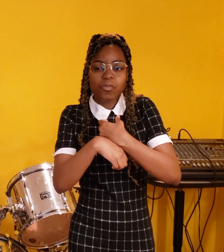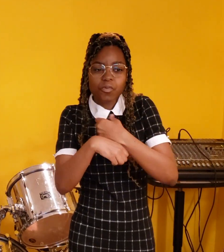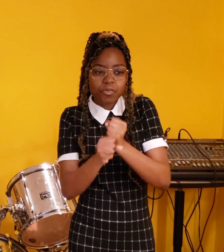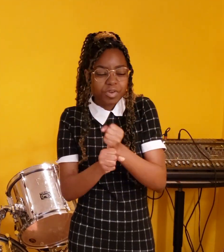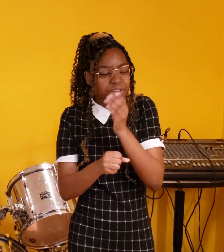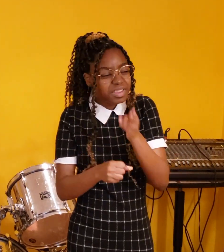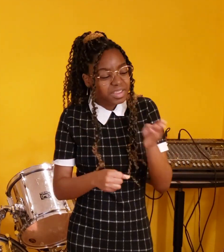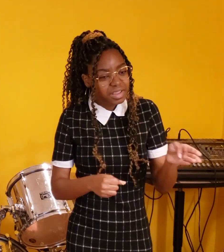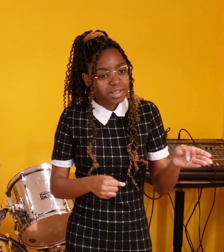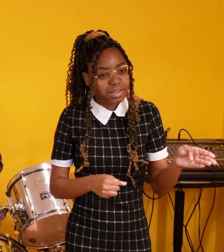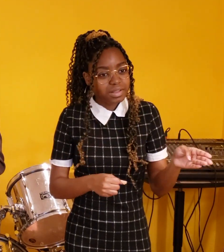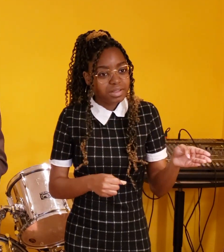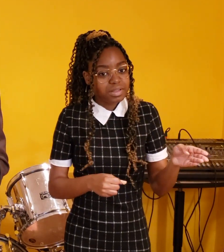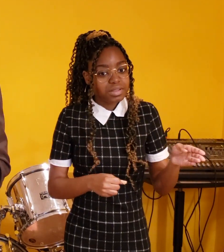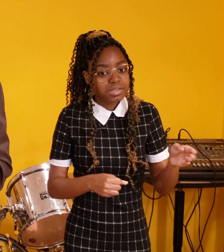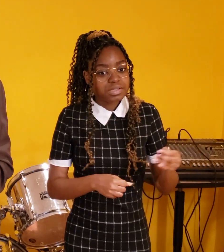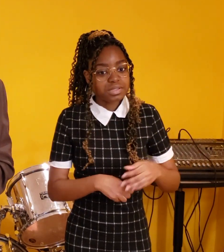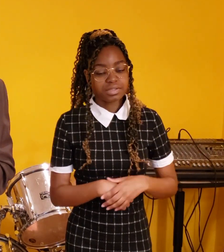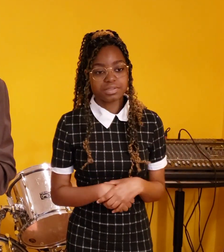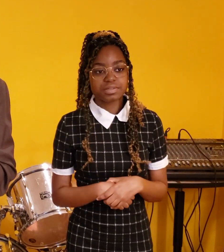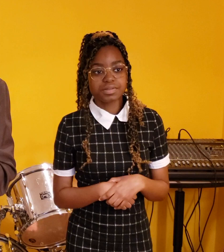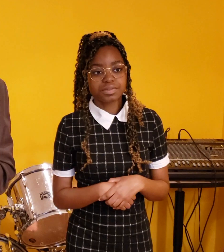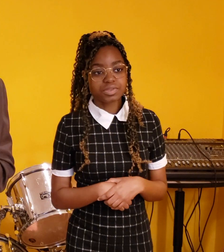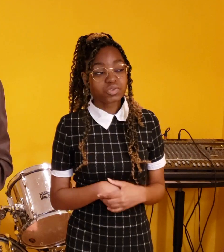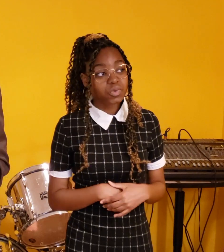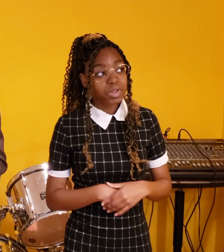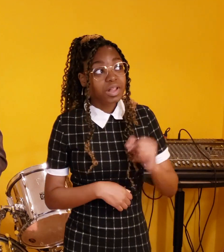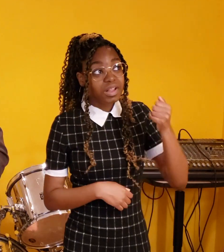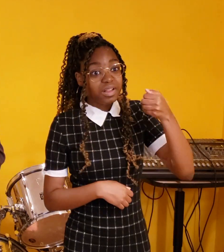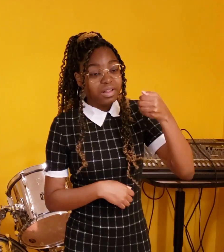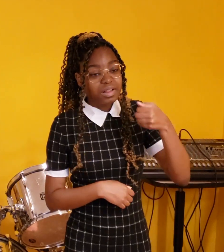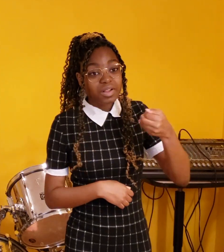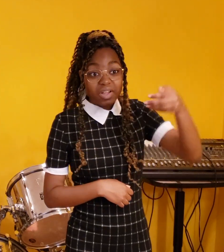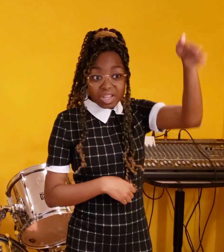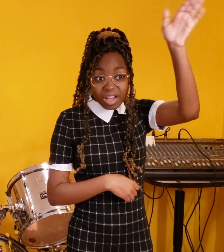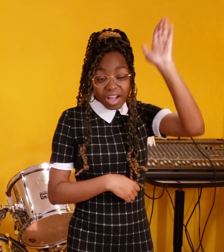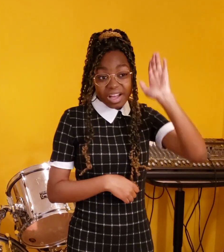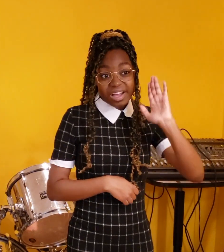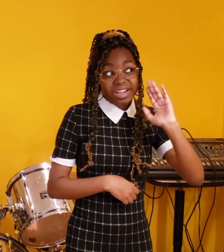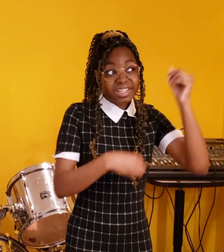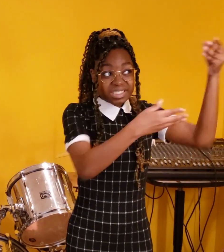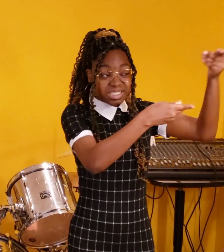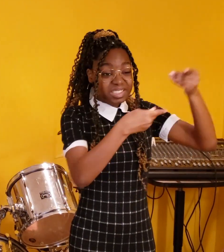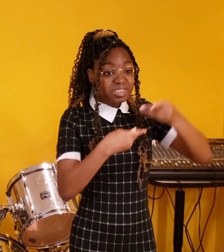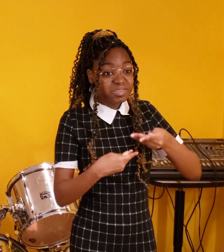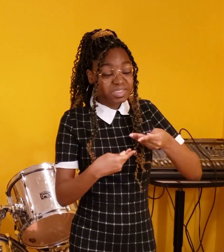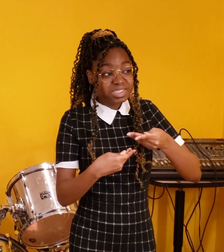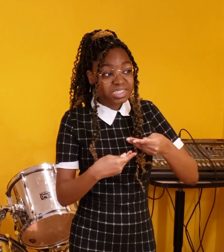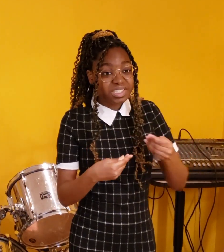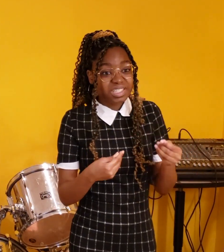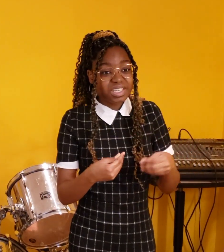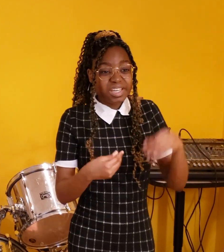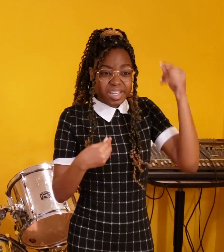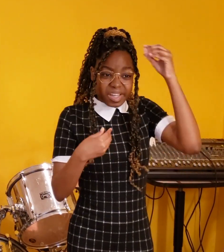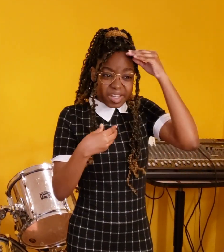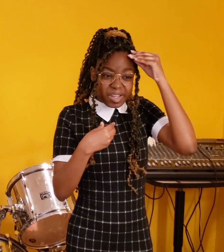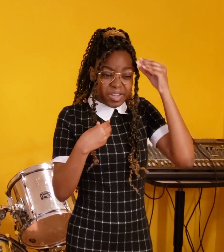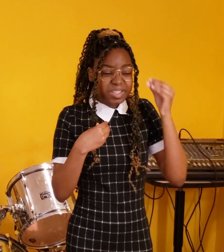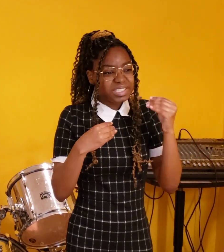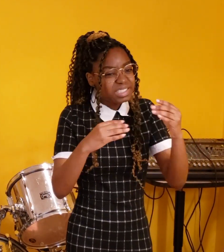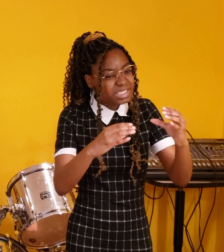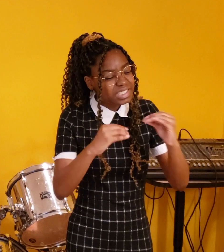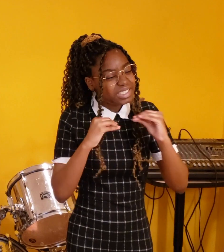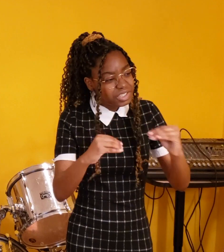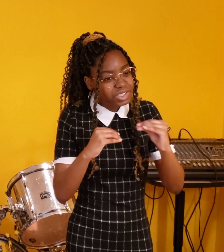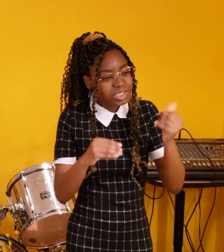creatures, God has woven in His Word, the Bible, some information that helps us understand who He